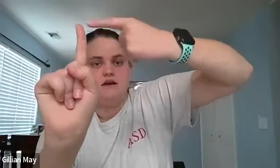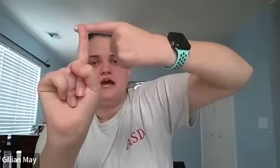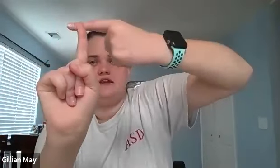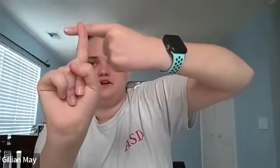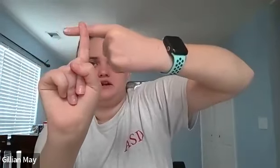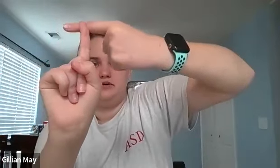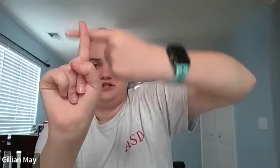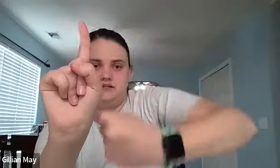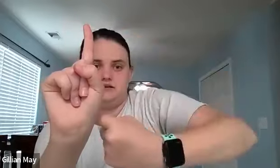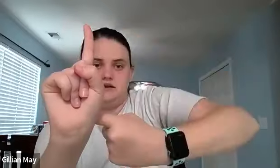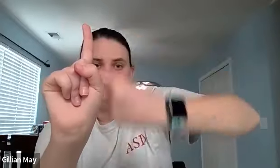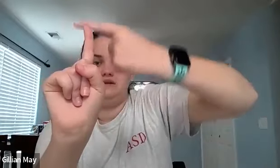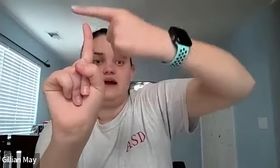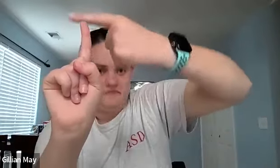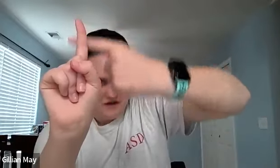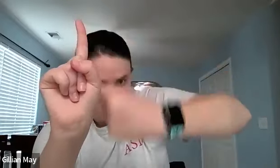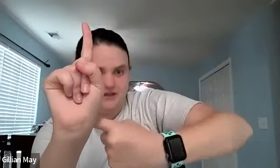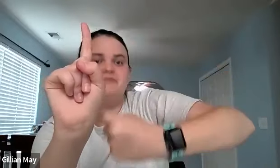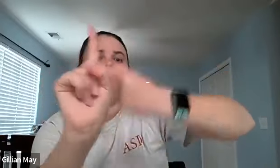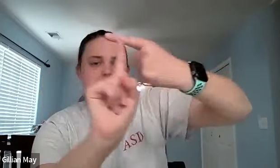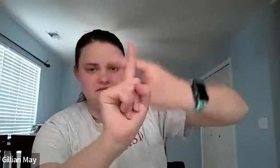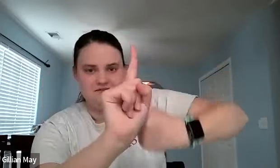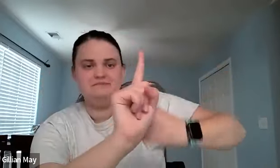And then you're going to push it, have it. Yeah, there you go. Month.